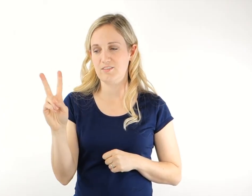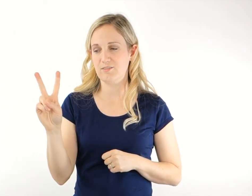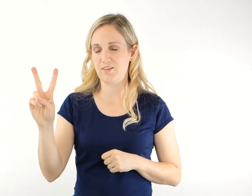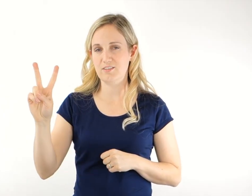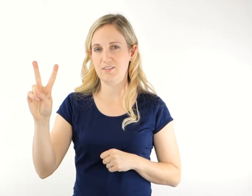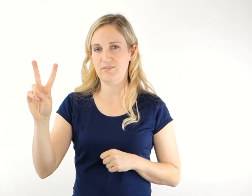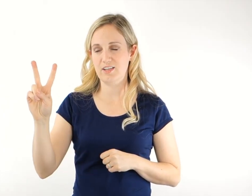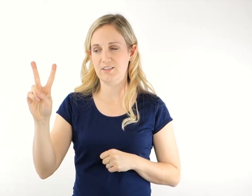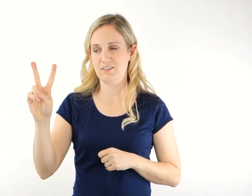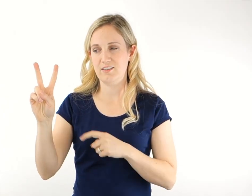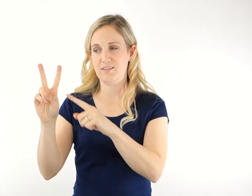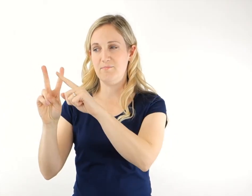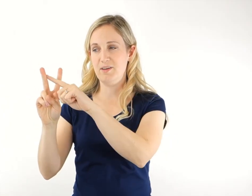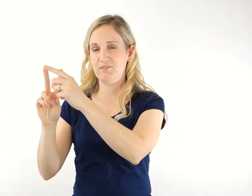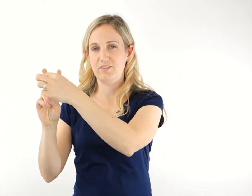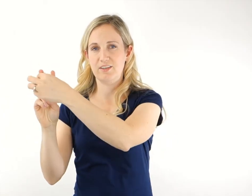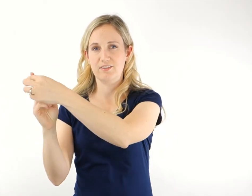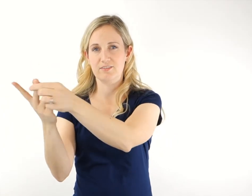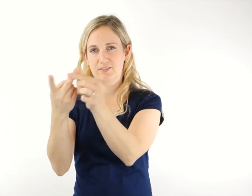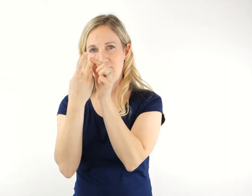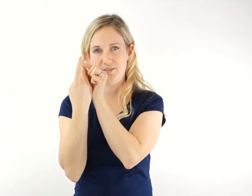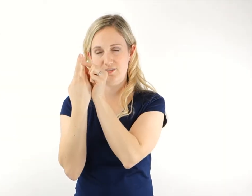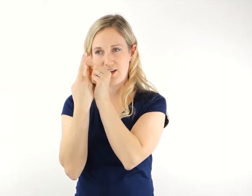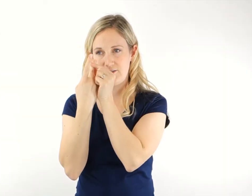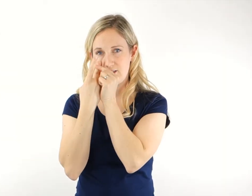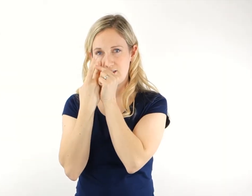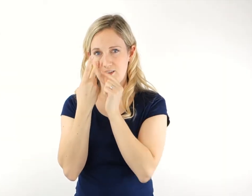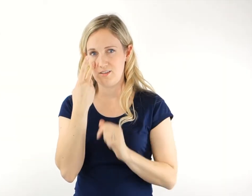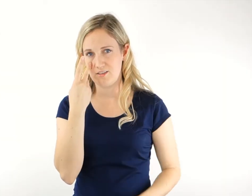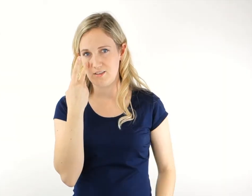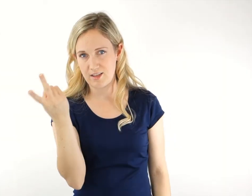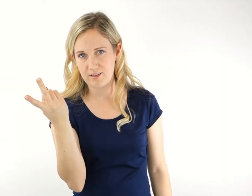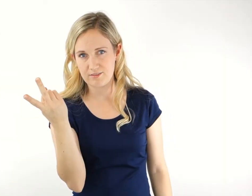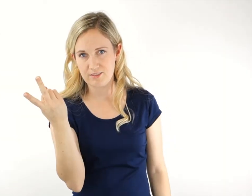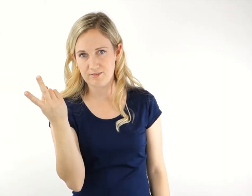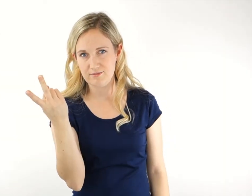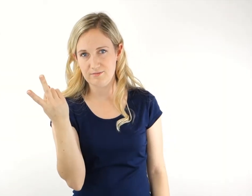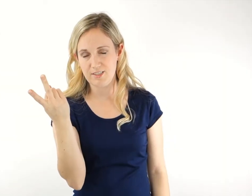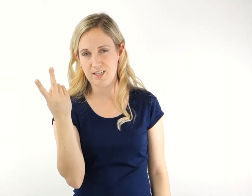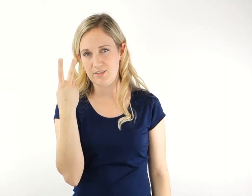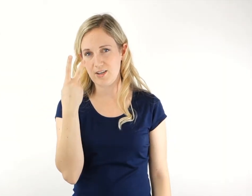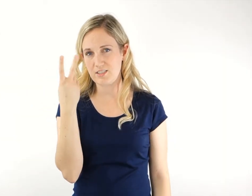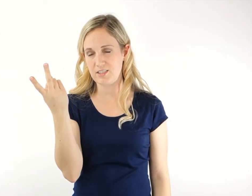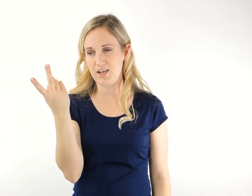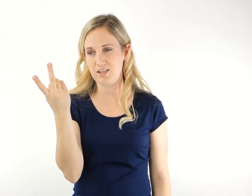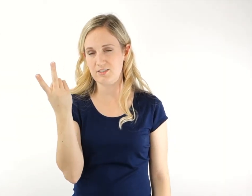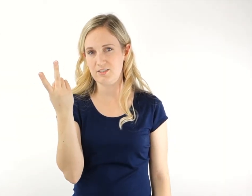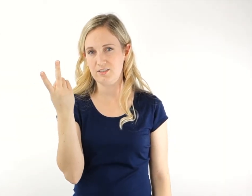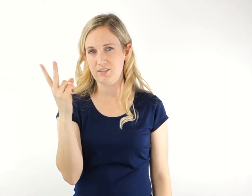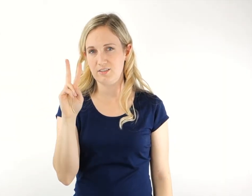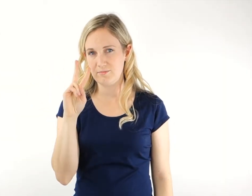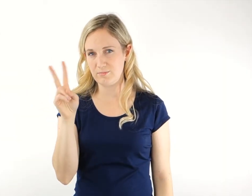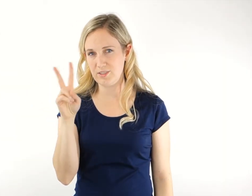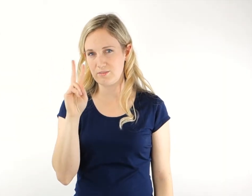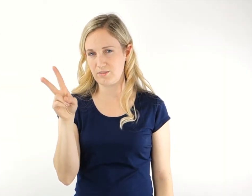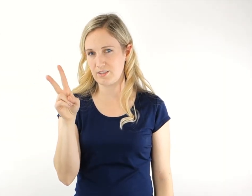So you've got two right here. Middle finger. Turn it around. Out. You don't actually touch. Please don't go like